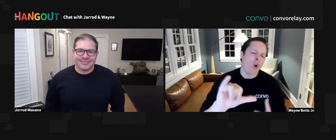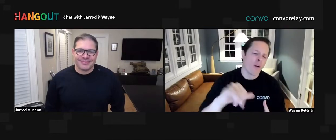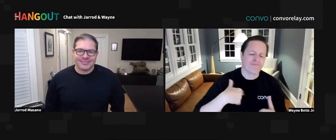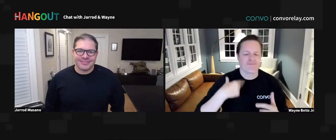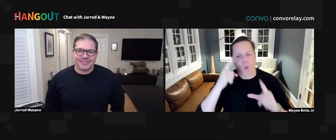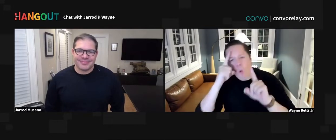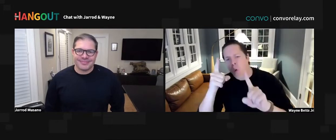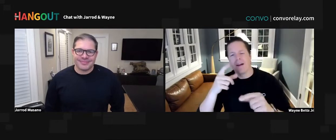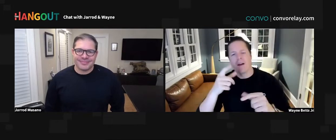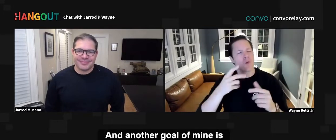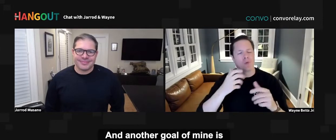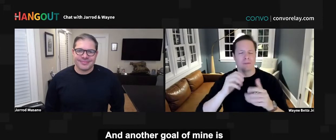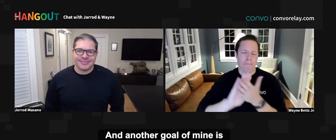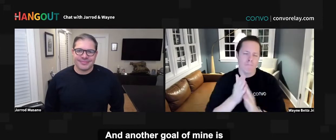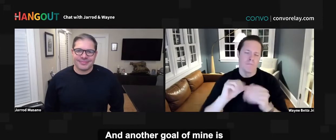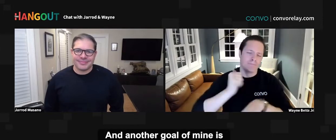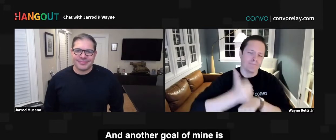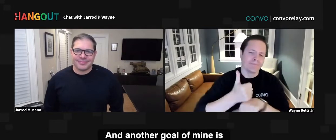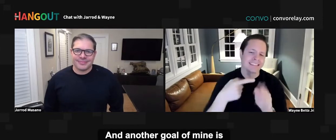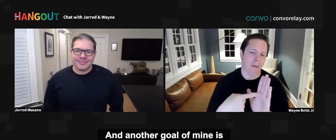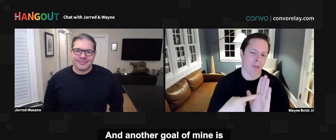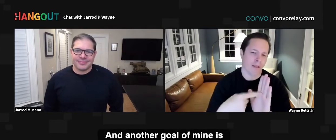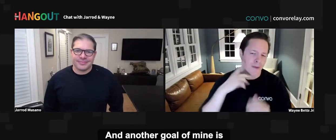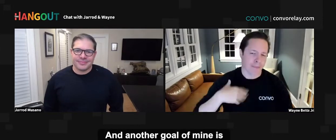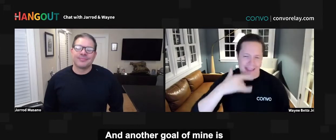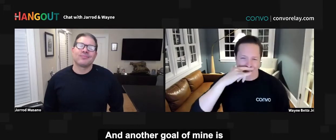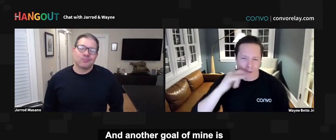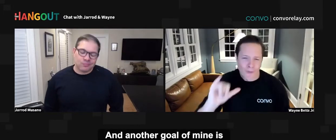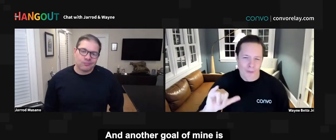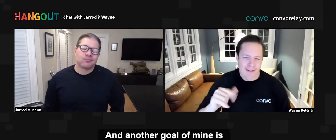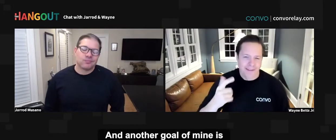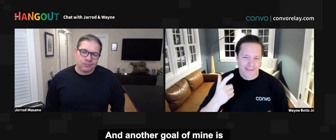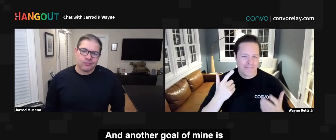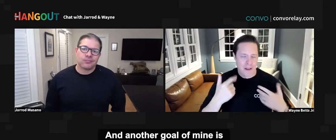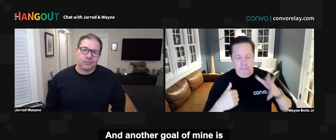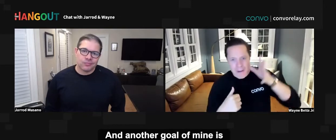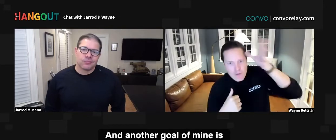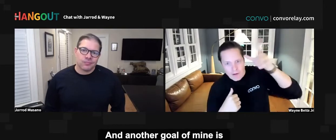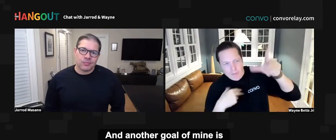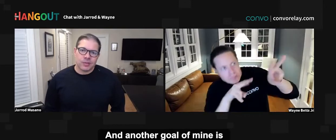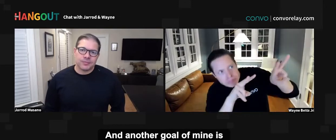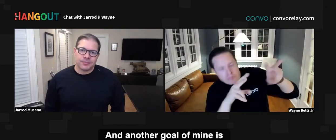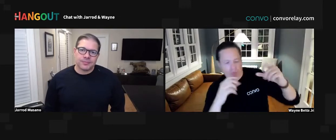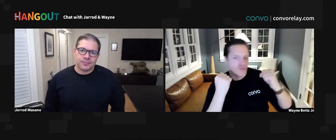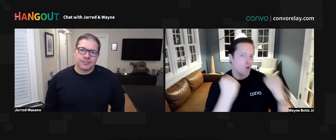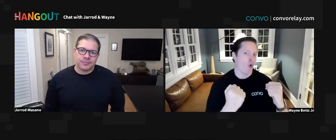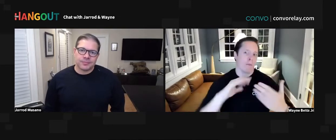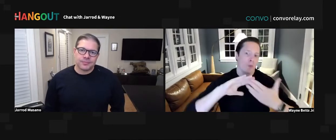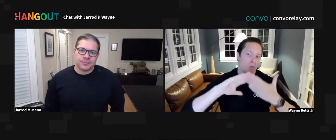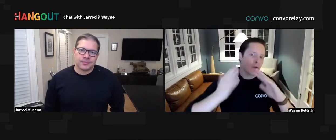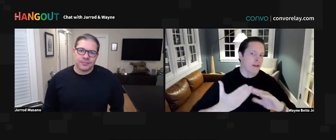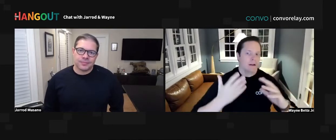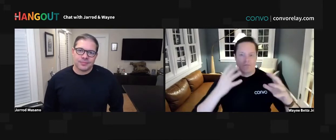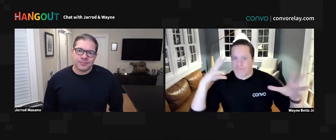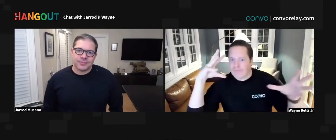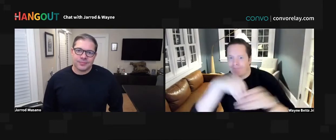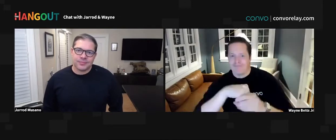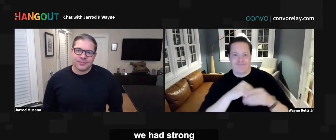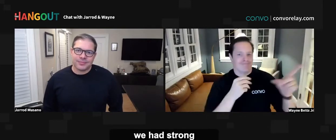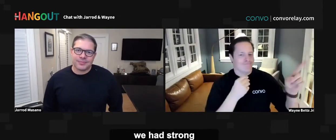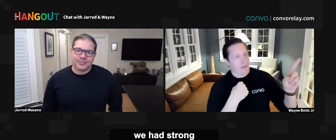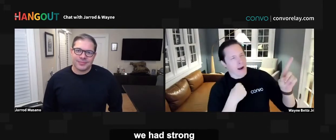got to be there. I got to be present for them. And another goal of mine is to set an example for my kids. I mean, I looked up to my